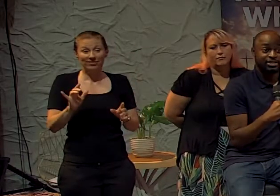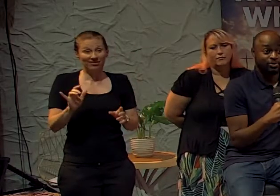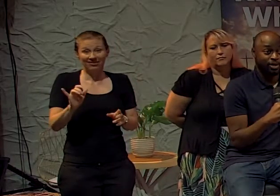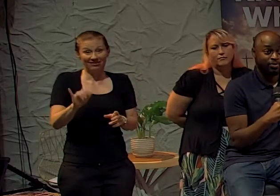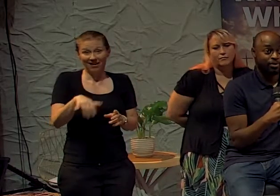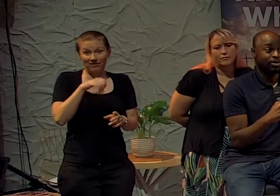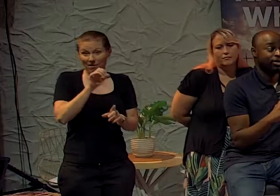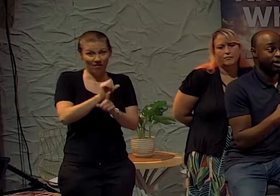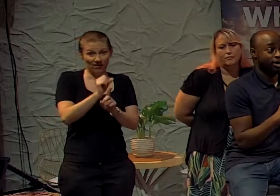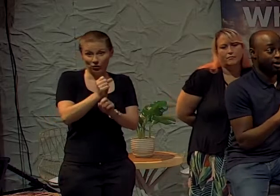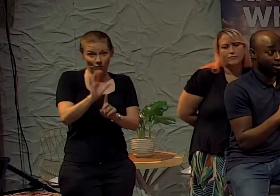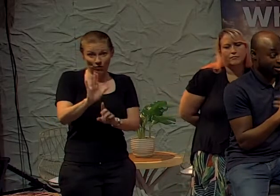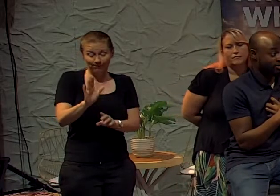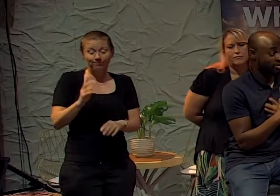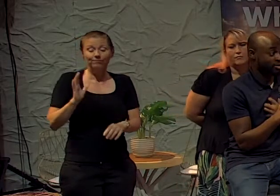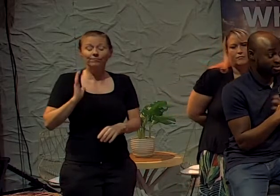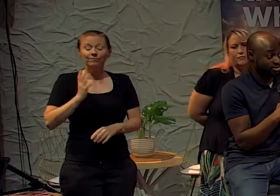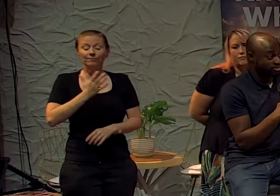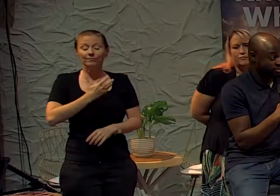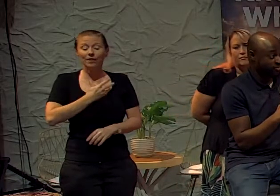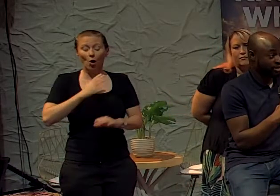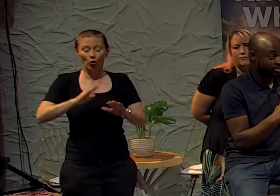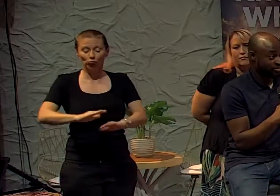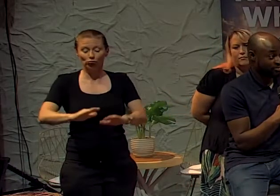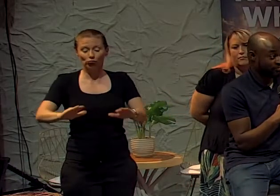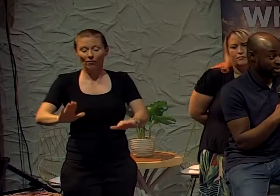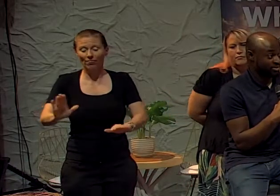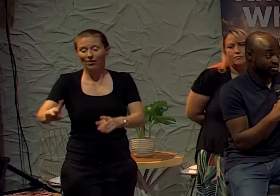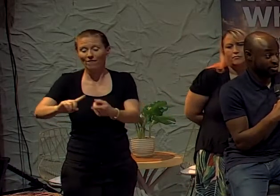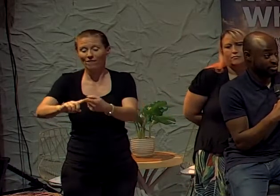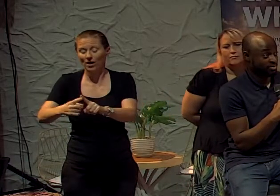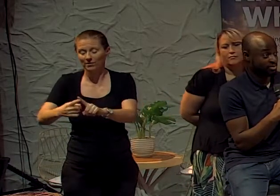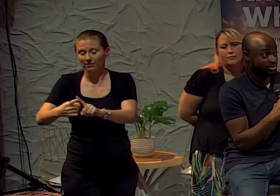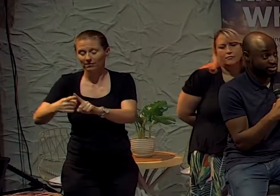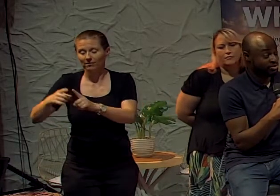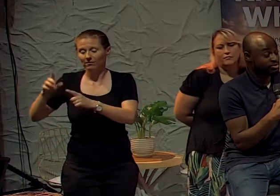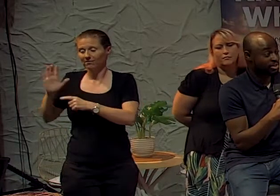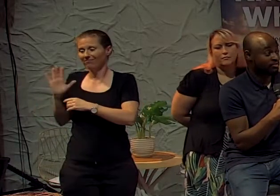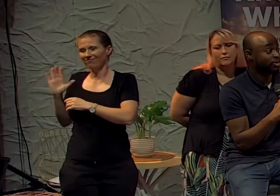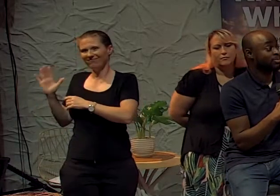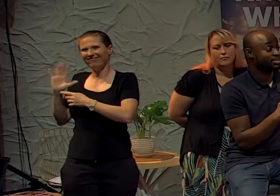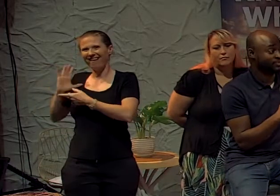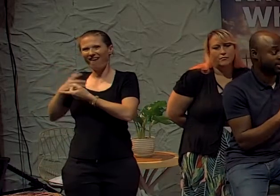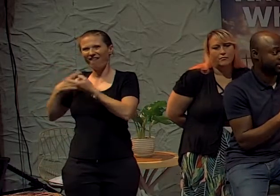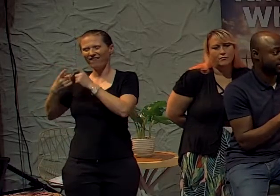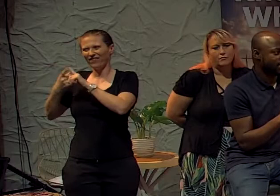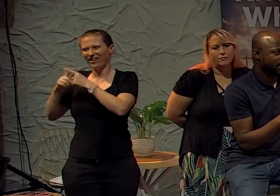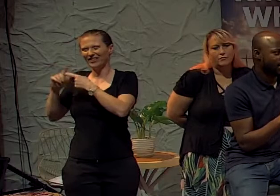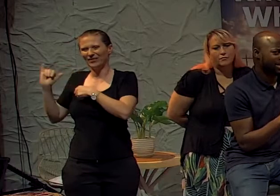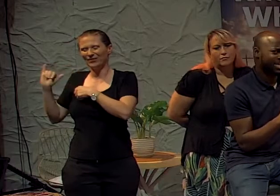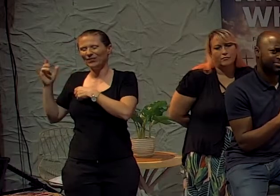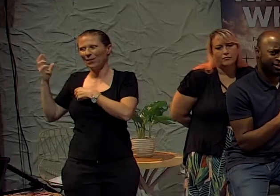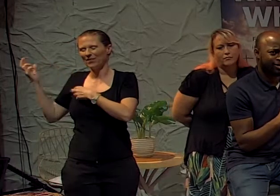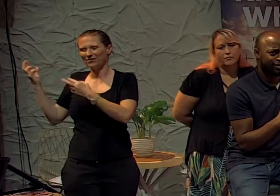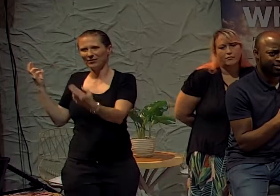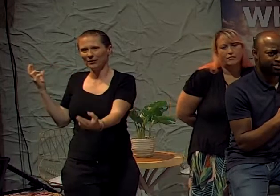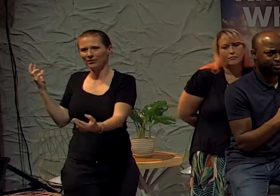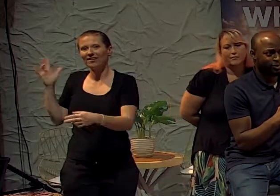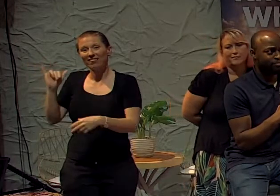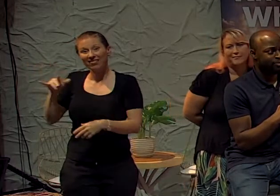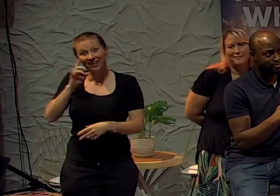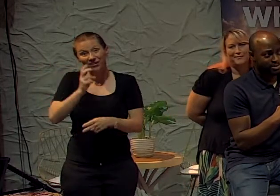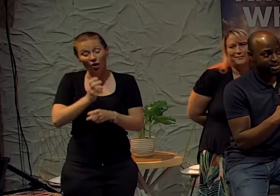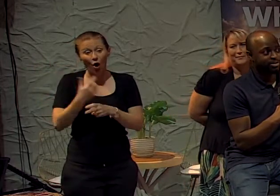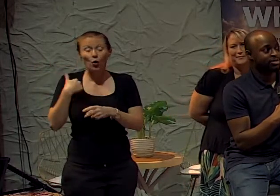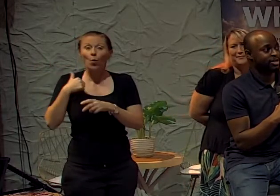That's not the way we work. Our children's friends are the children of our best friends, and that's been hard. When